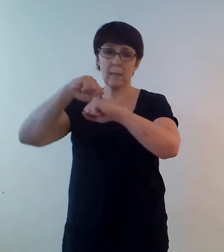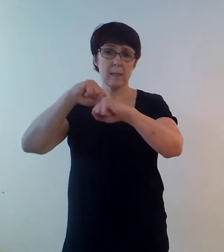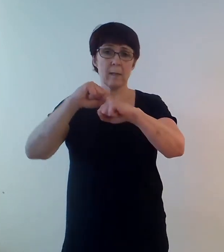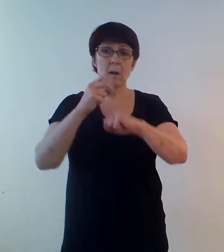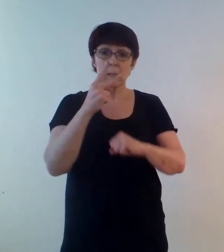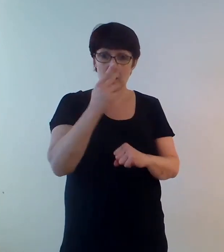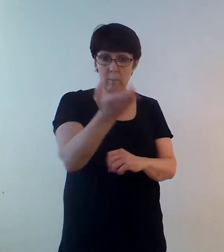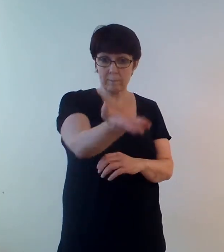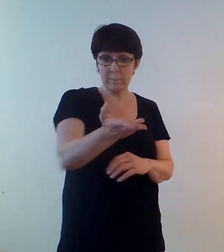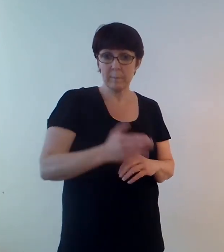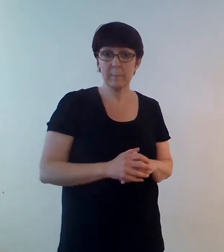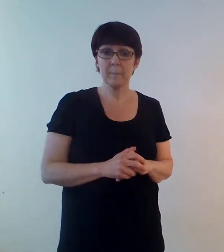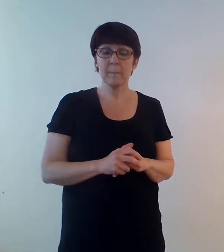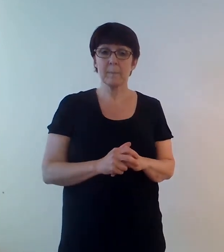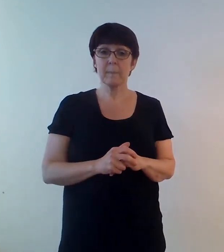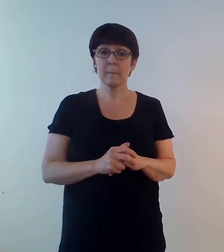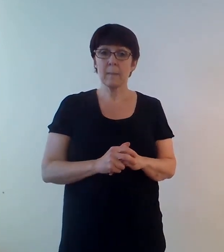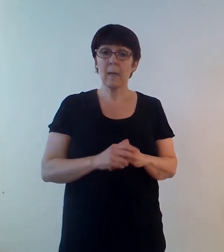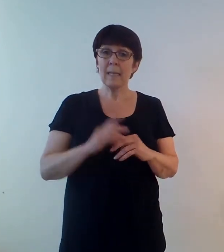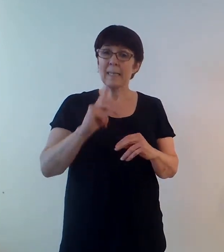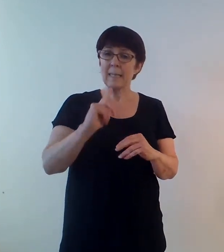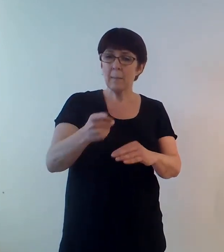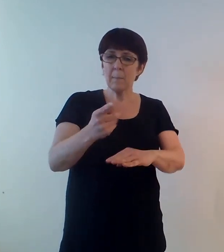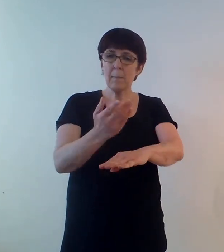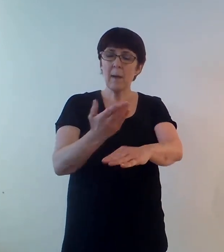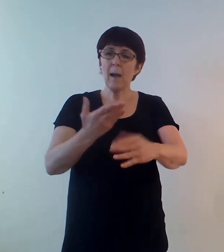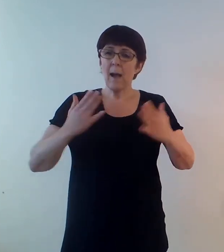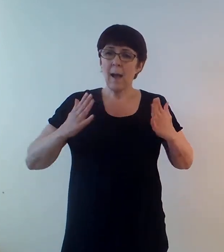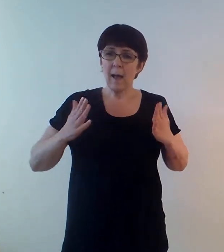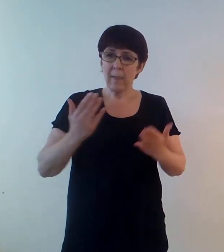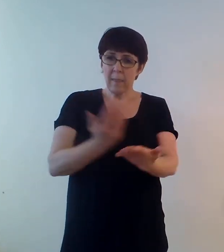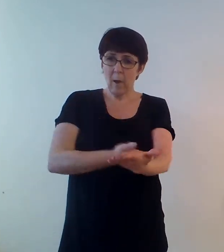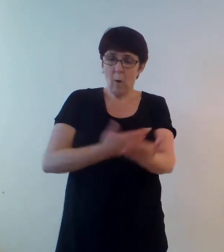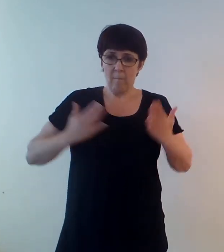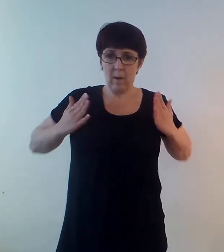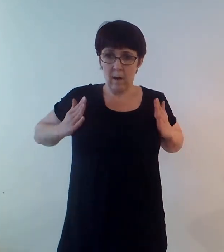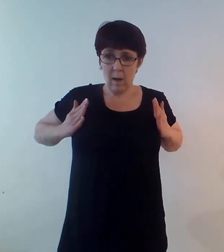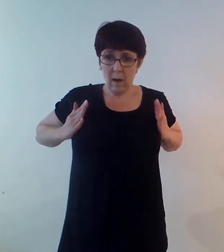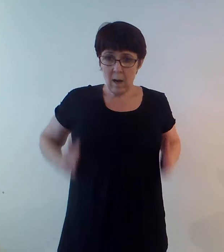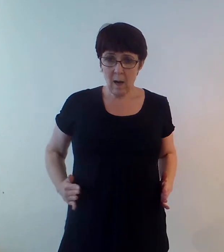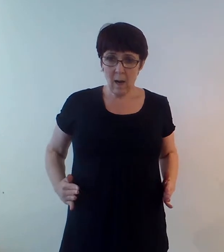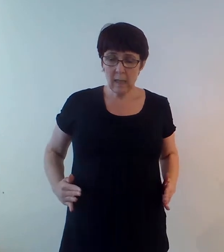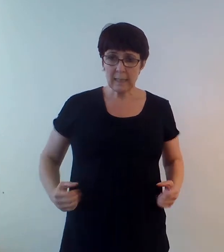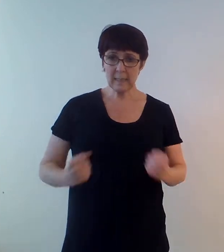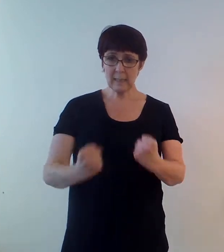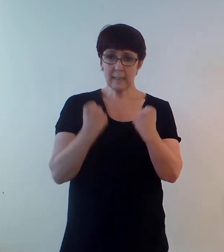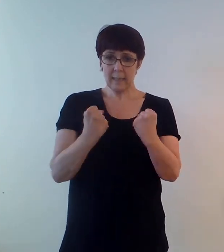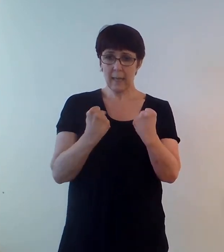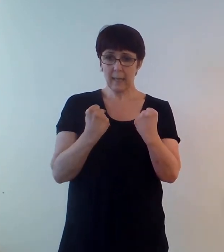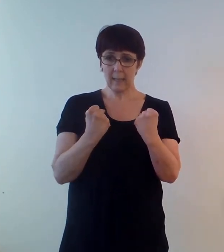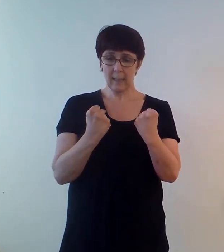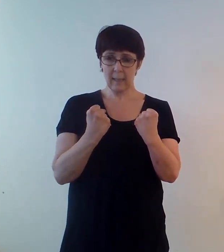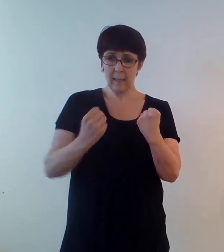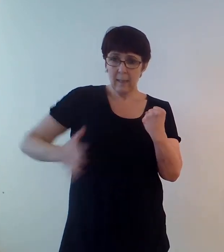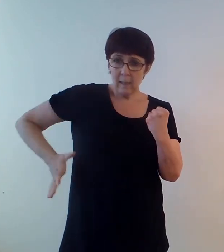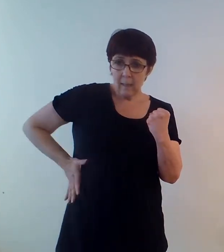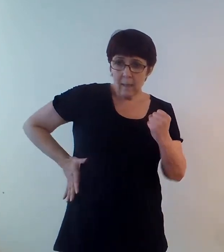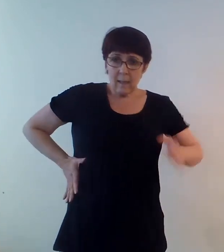arms solid, really activating the obliques and the core. Like we say, the core is not just abs. You know, we want to work the full chain, back and front